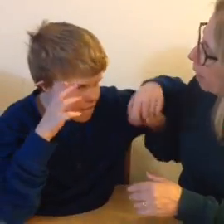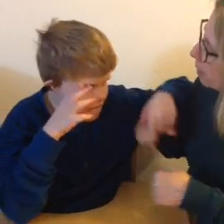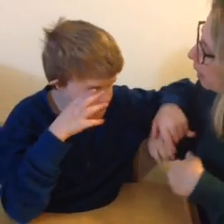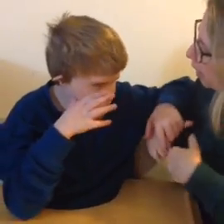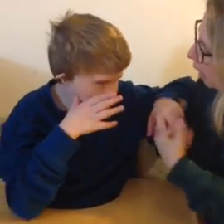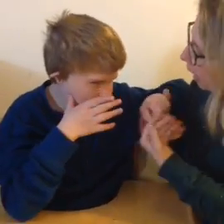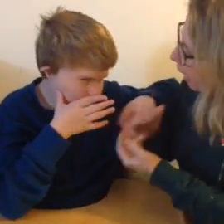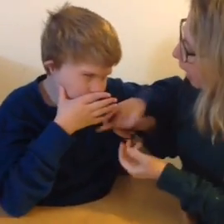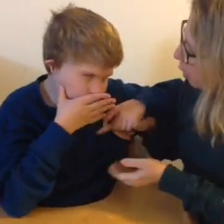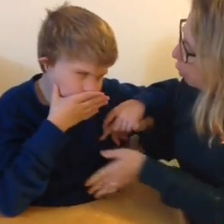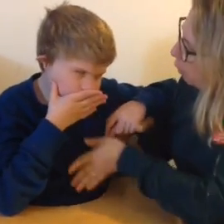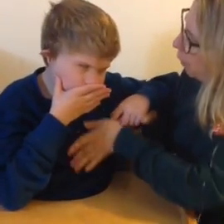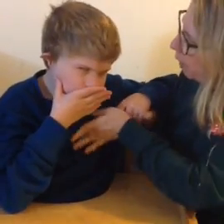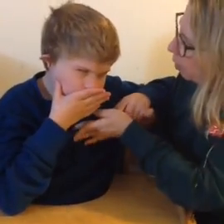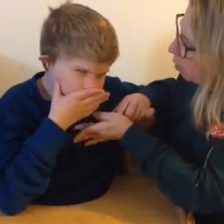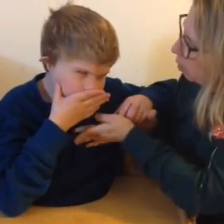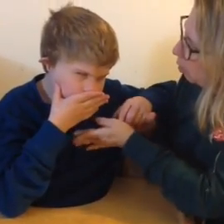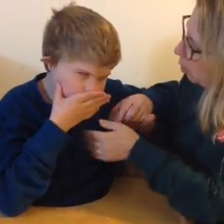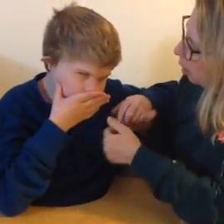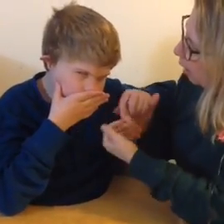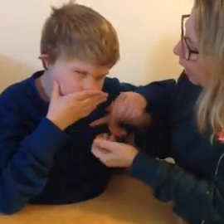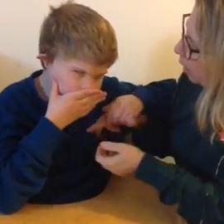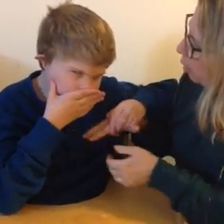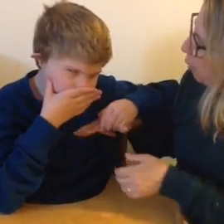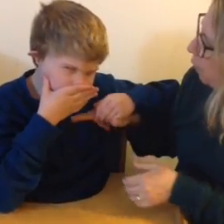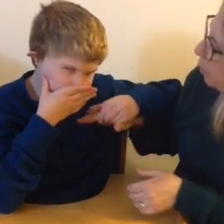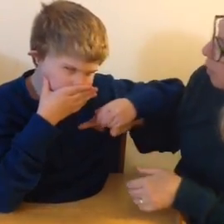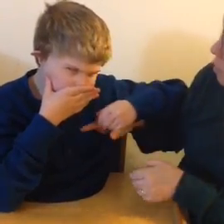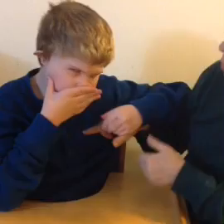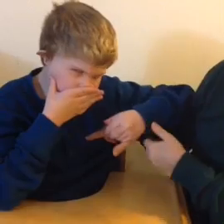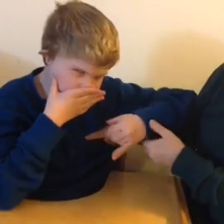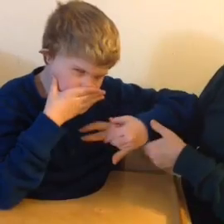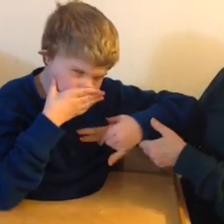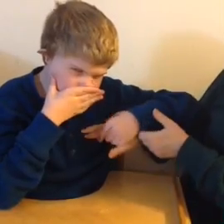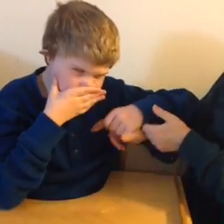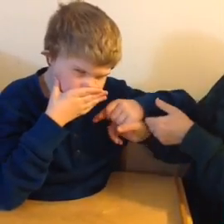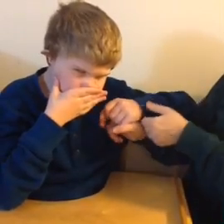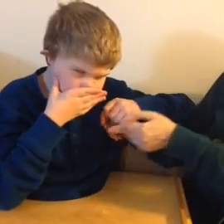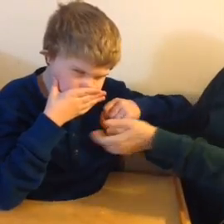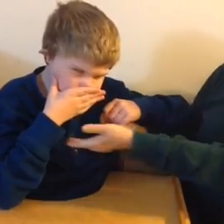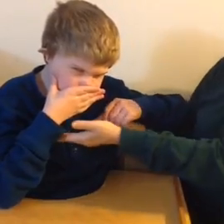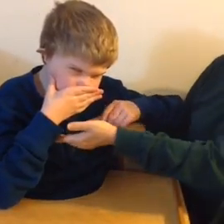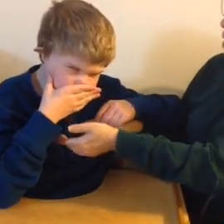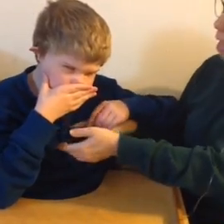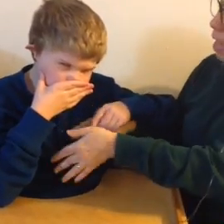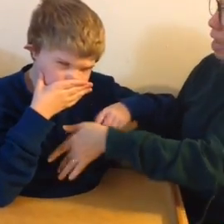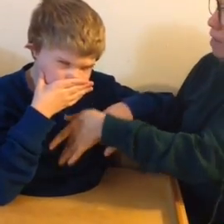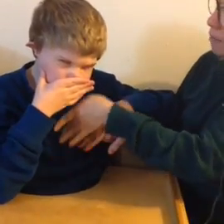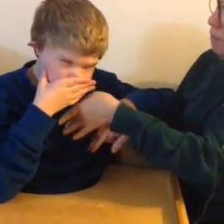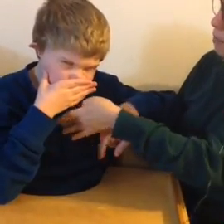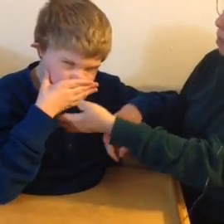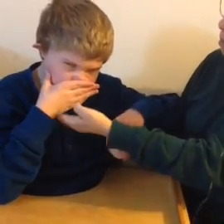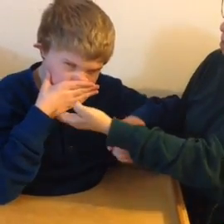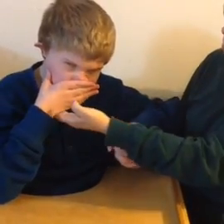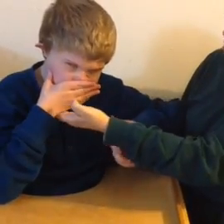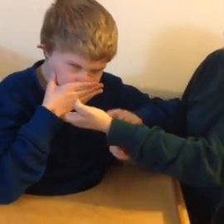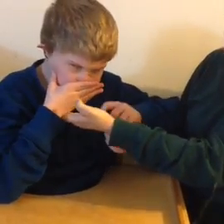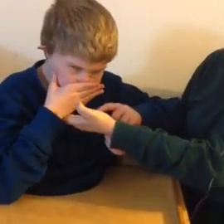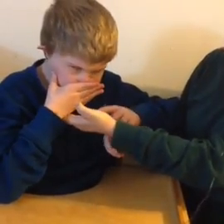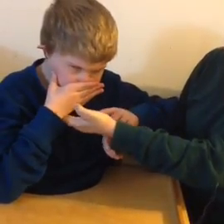Maxie, how do you feel? How do you feel? Can you sign how you feel? Say, I feel. And I'm